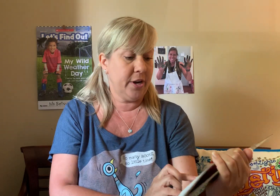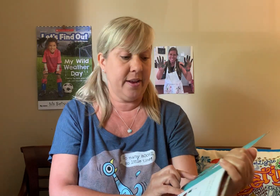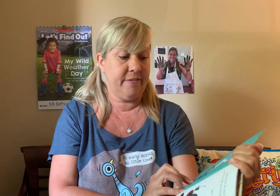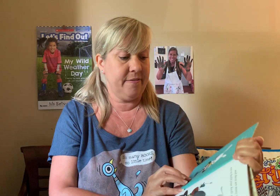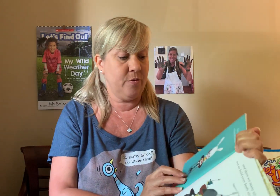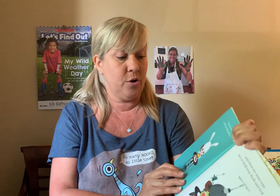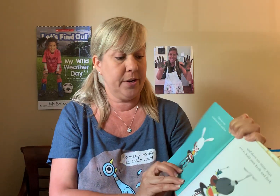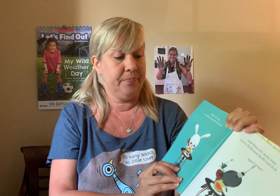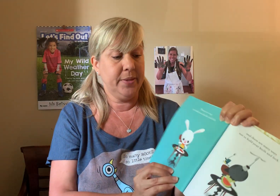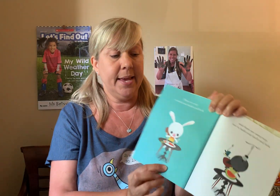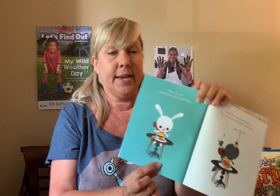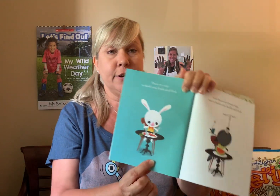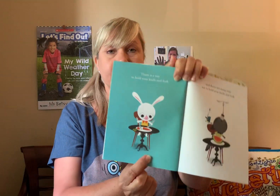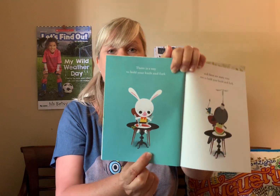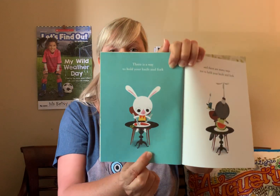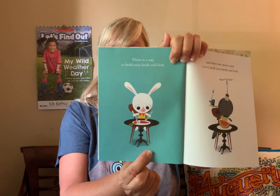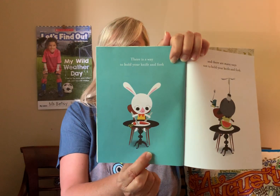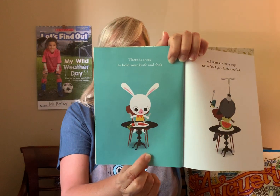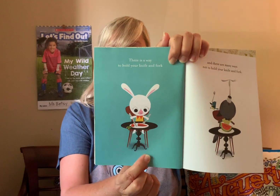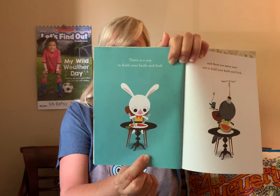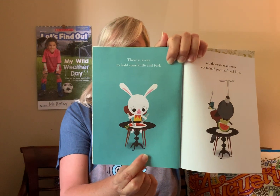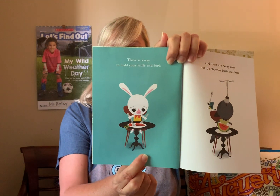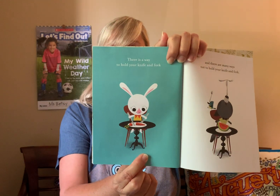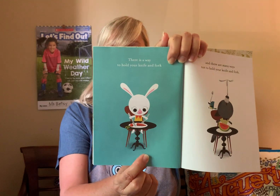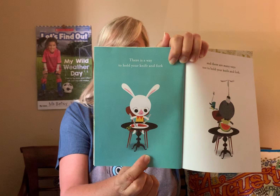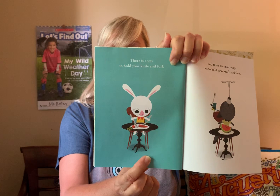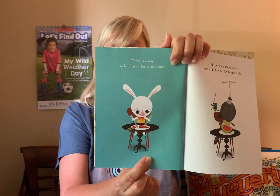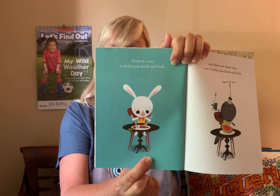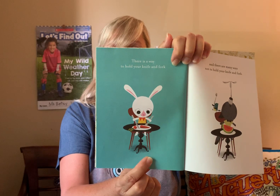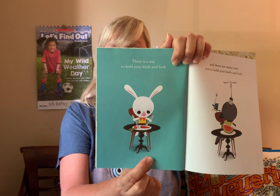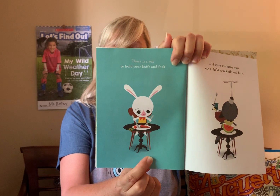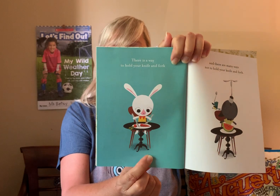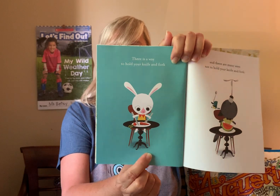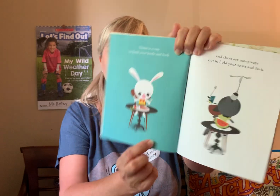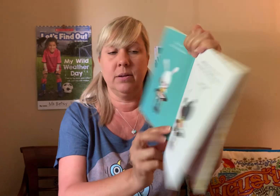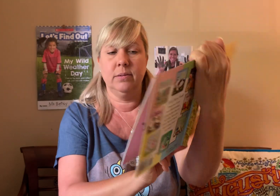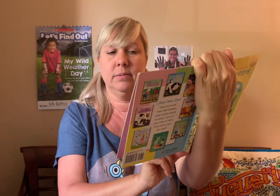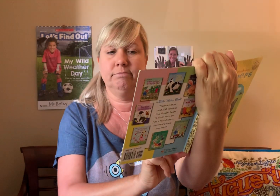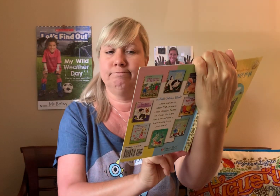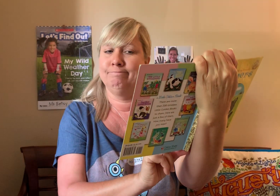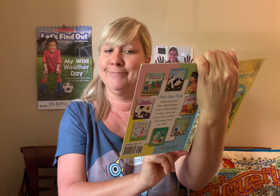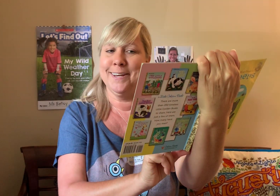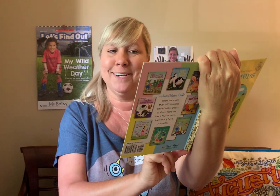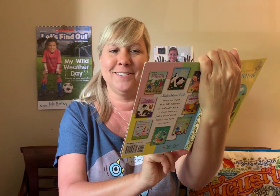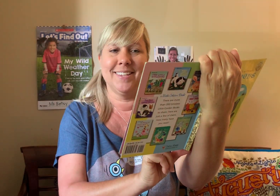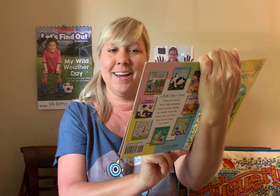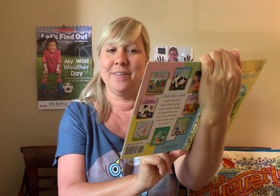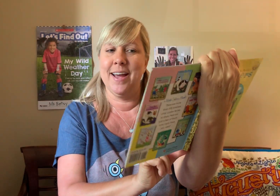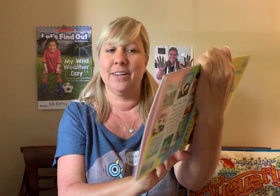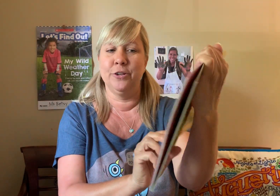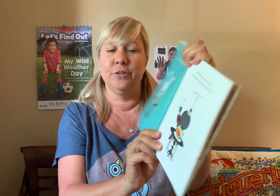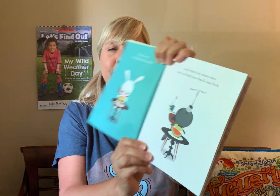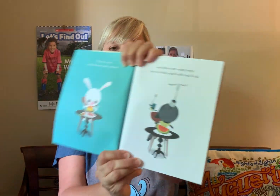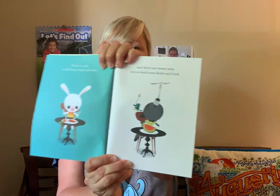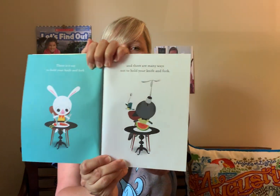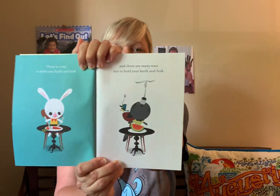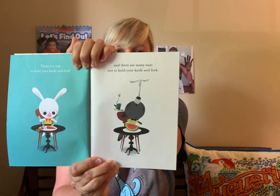knife and fork. Here's the bunny having good manners with his knife and fork. Then here's that raccoon. Look what he's doing.